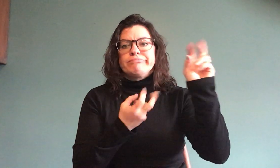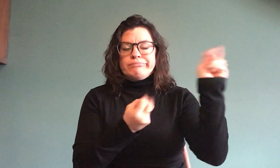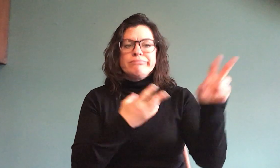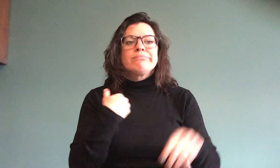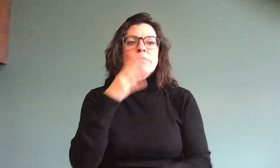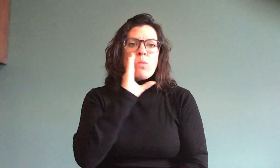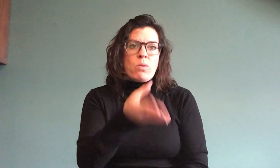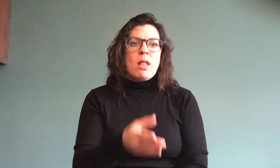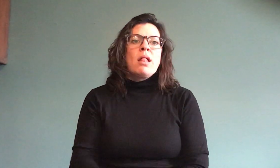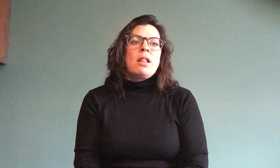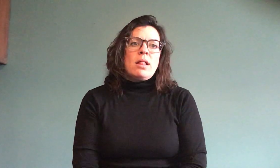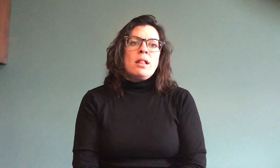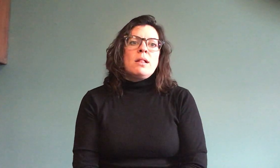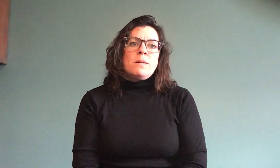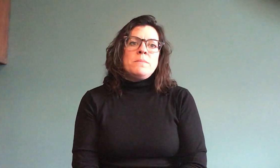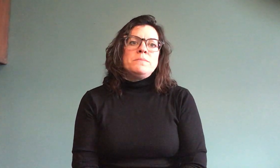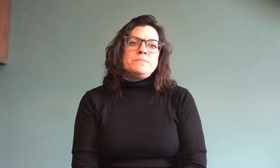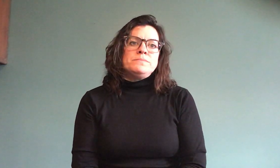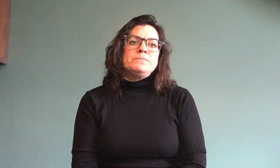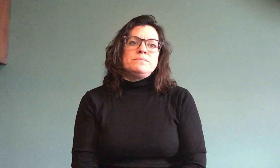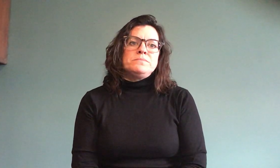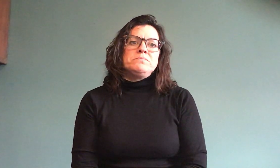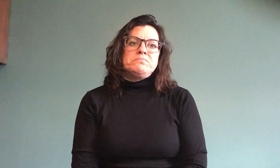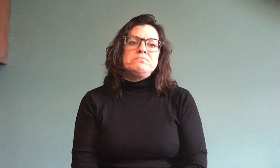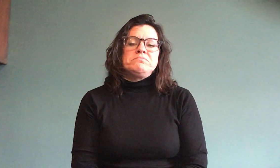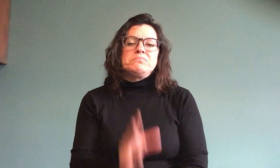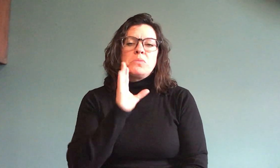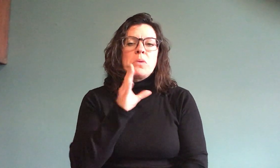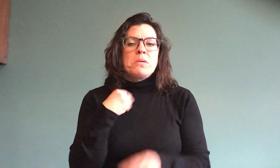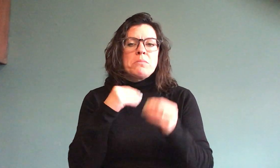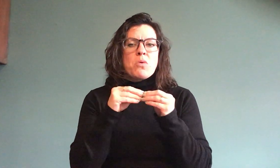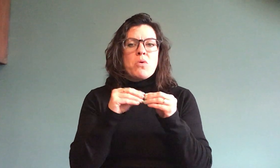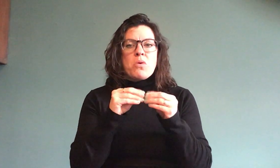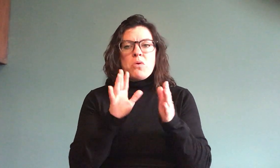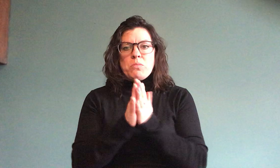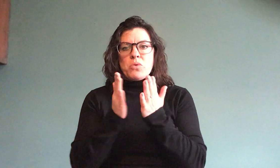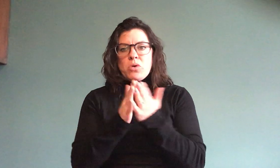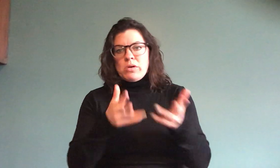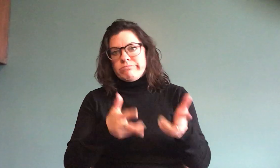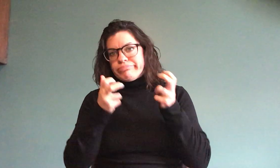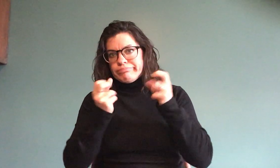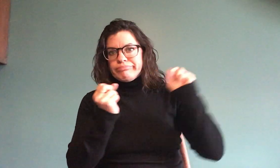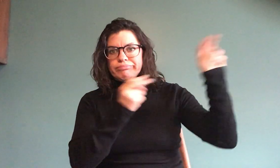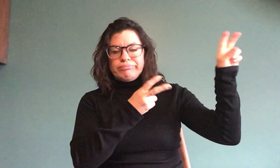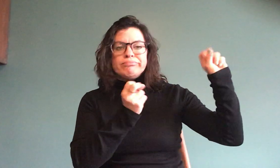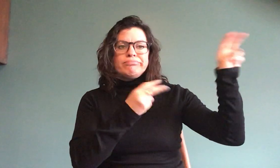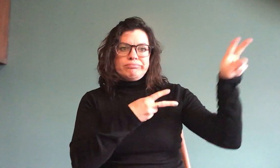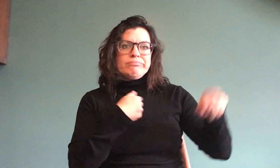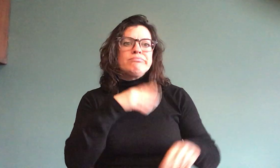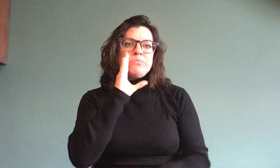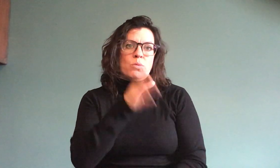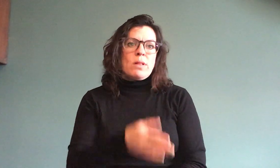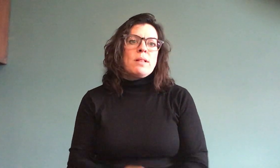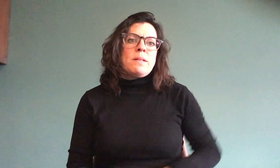the day. That way you'll have the pages to look at. All right. So now I got to go back to